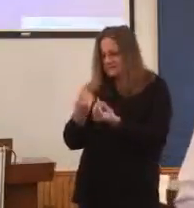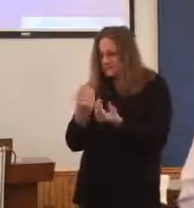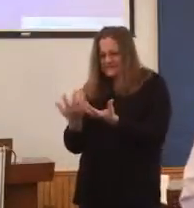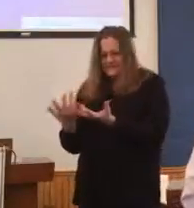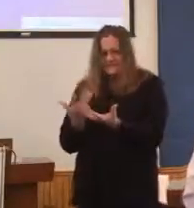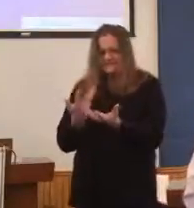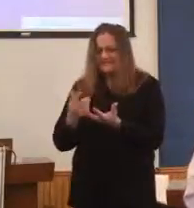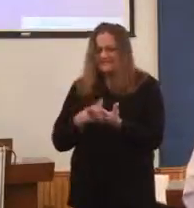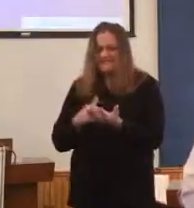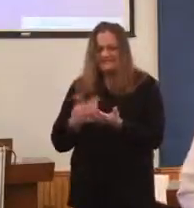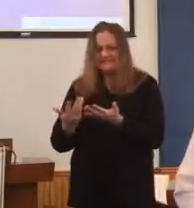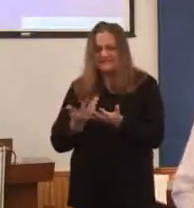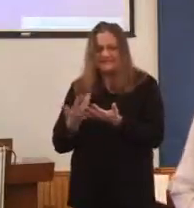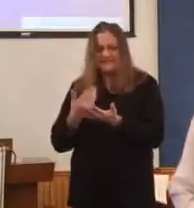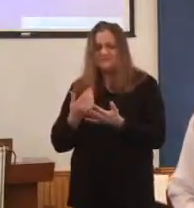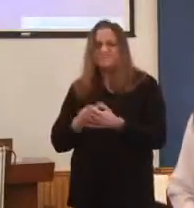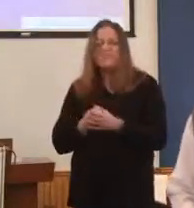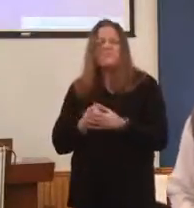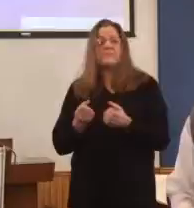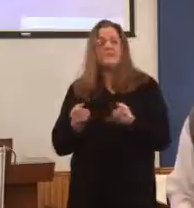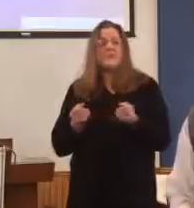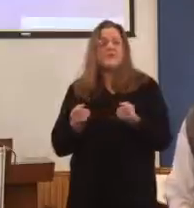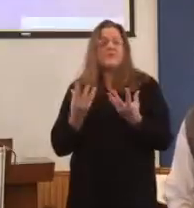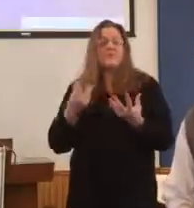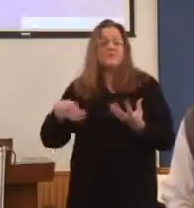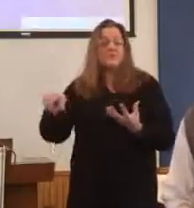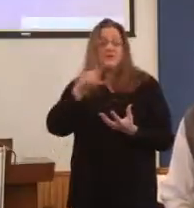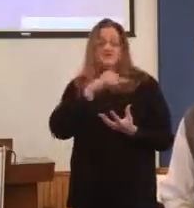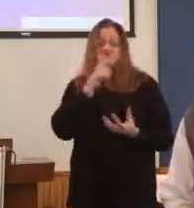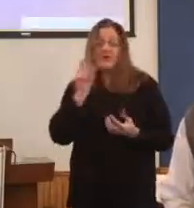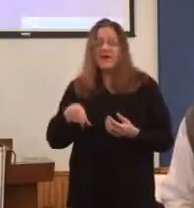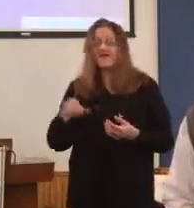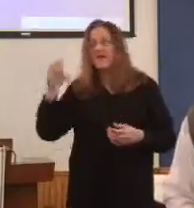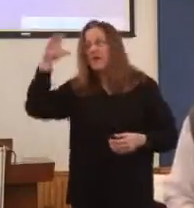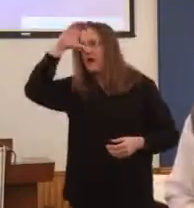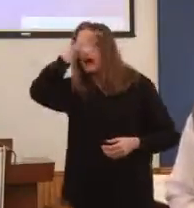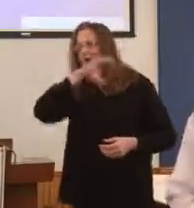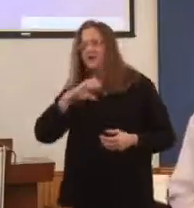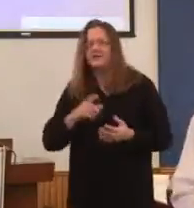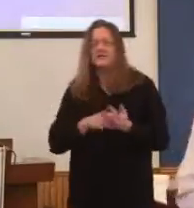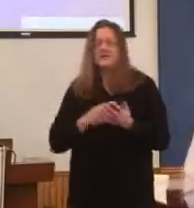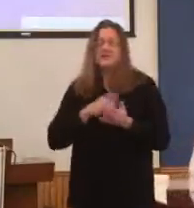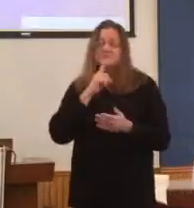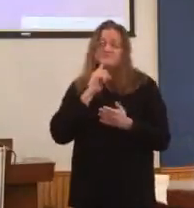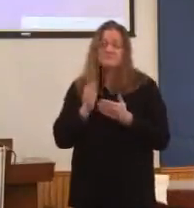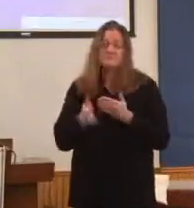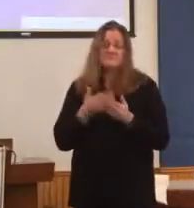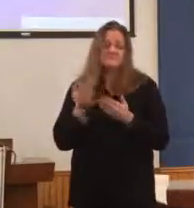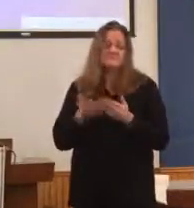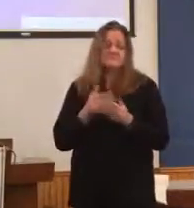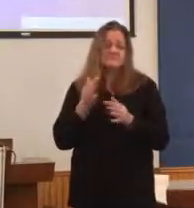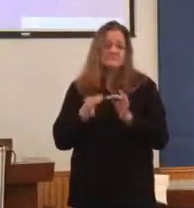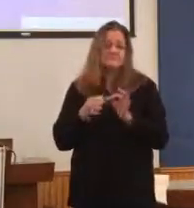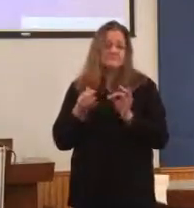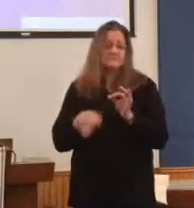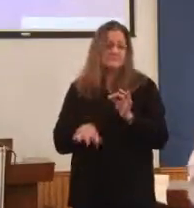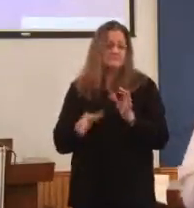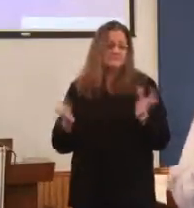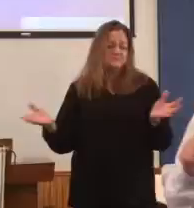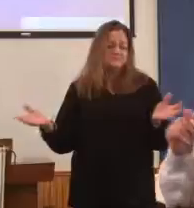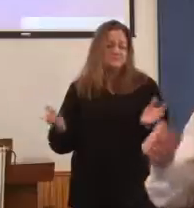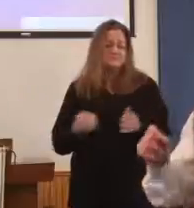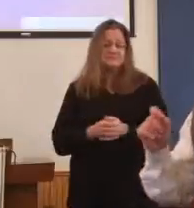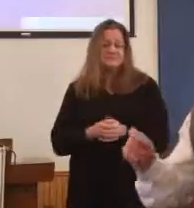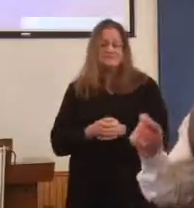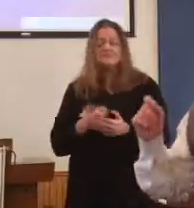And you know what? For most of us, it doesn't take a lot of looking. It really doesn't. You know, maybe we need